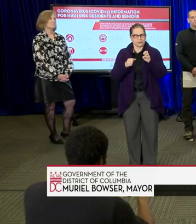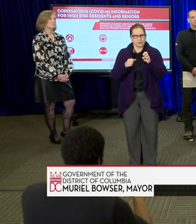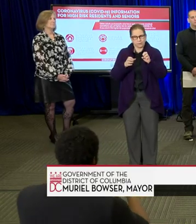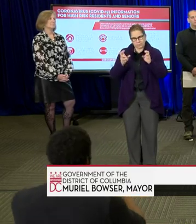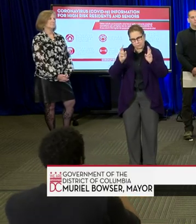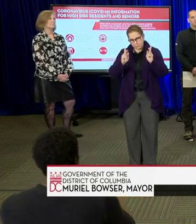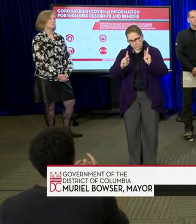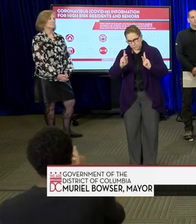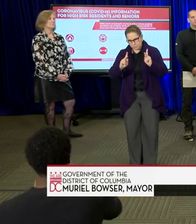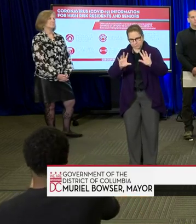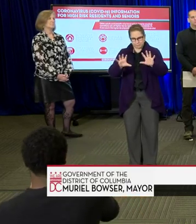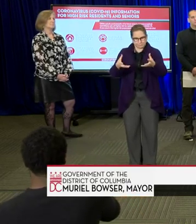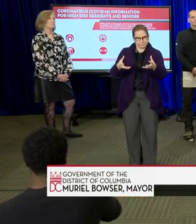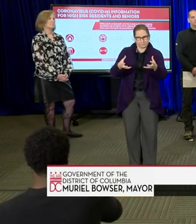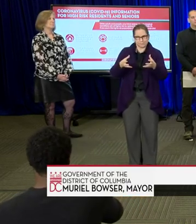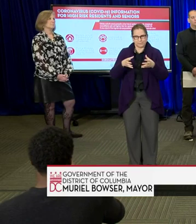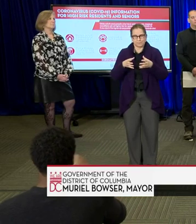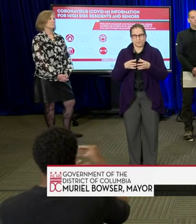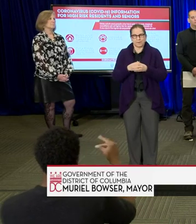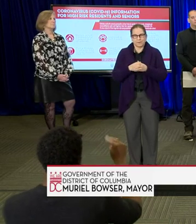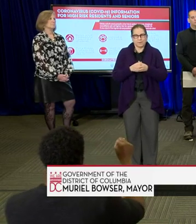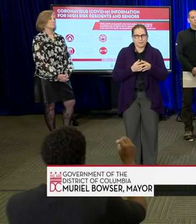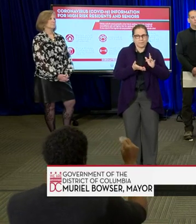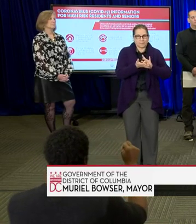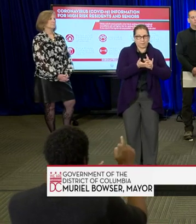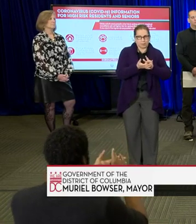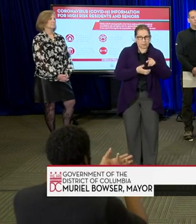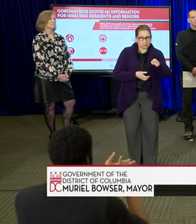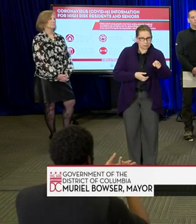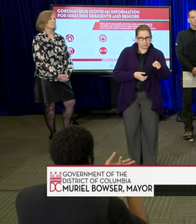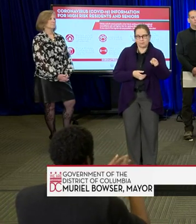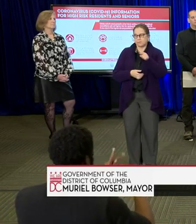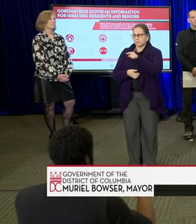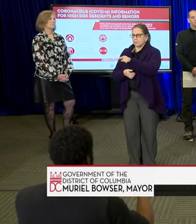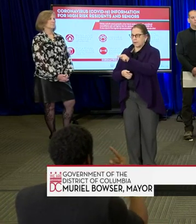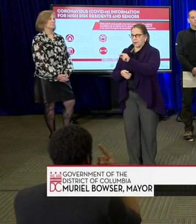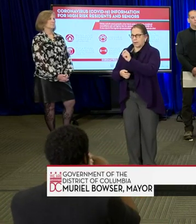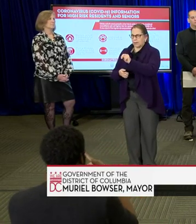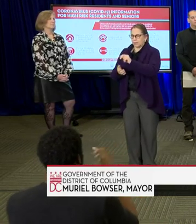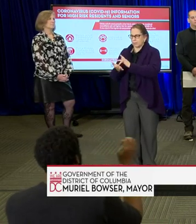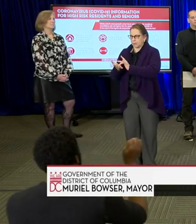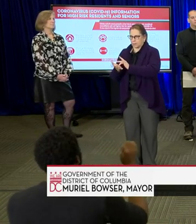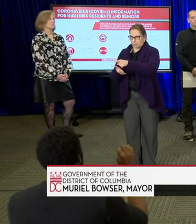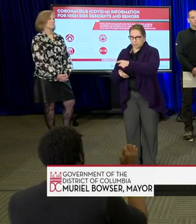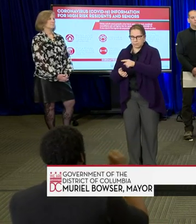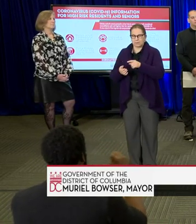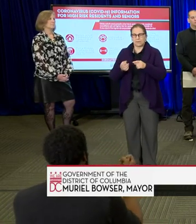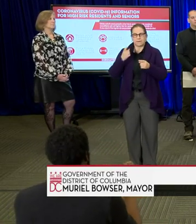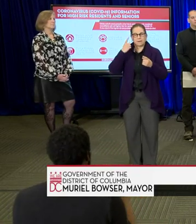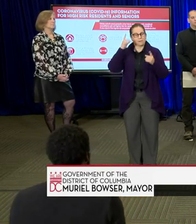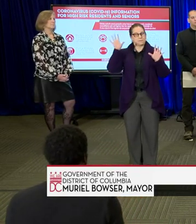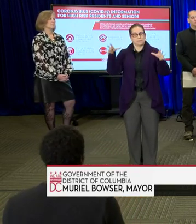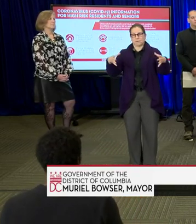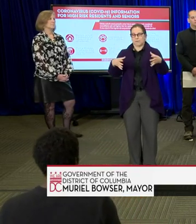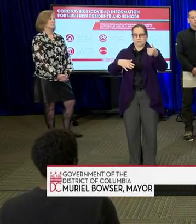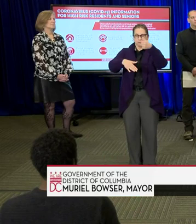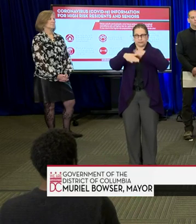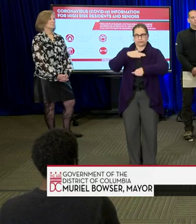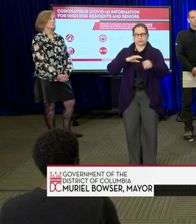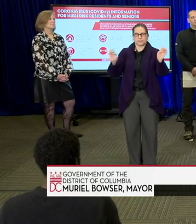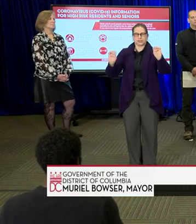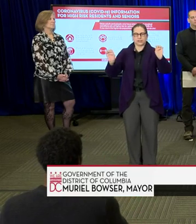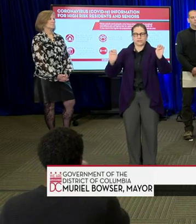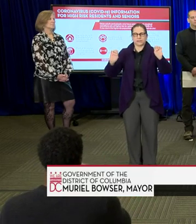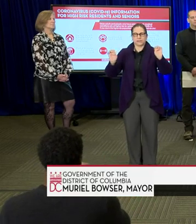non-medical volunteers to assist with planned events and emergencies, such as the one that we are experiencing now. The D.C. Medical Reserve Corps